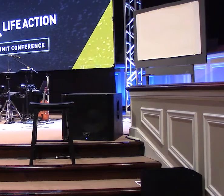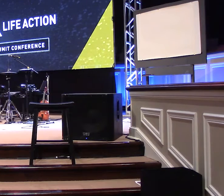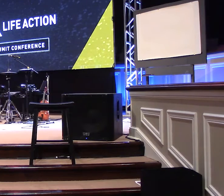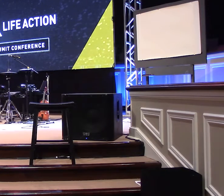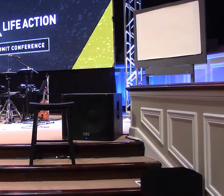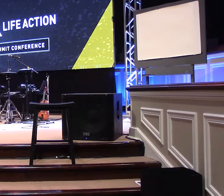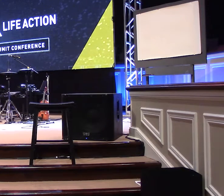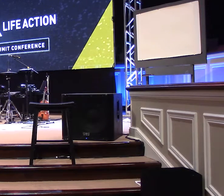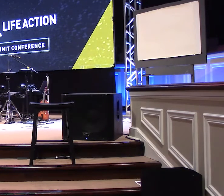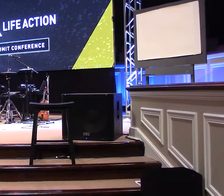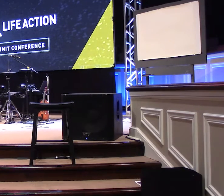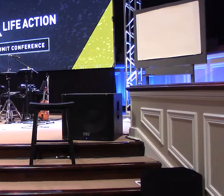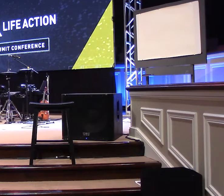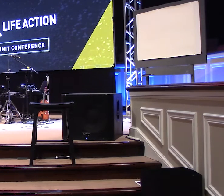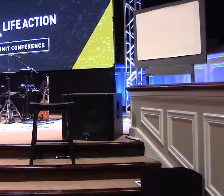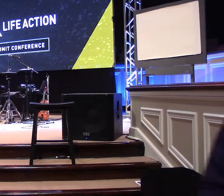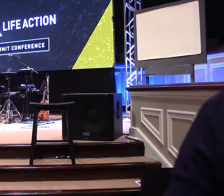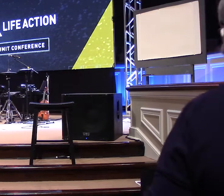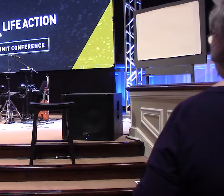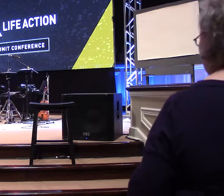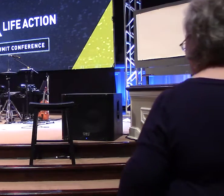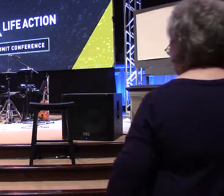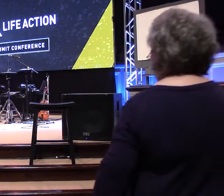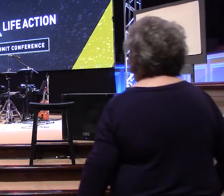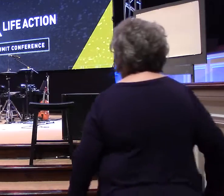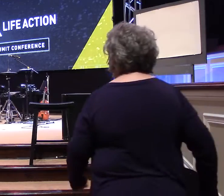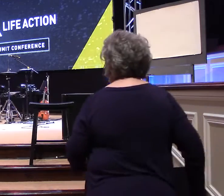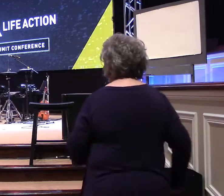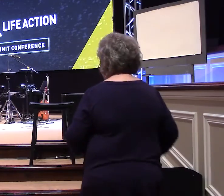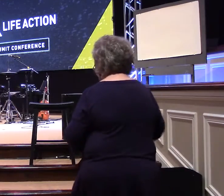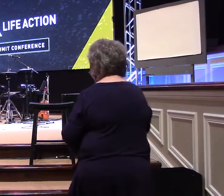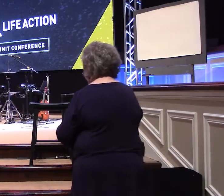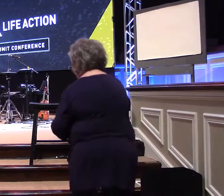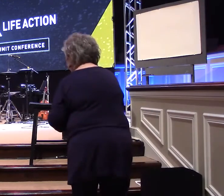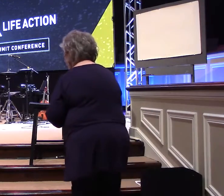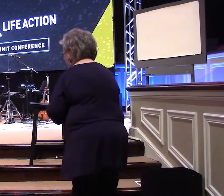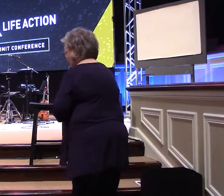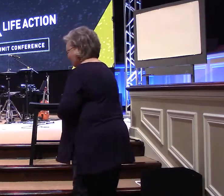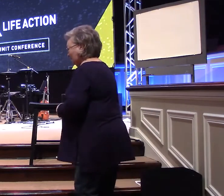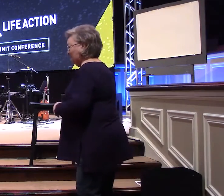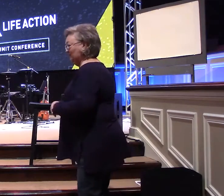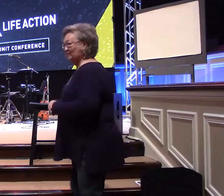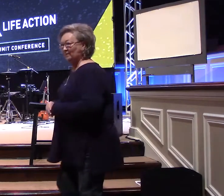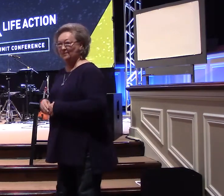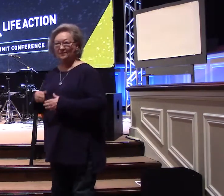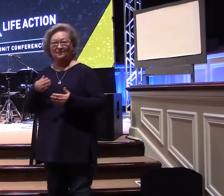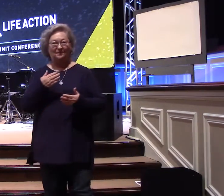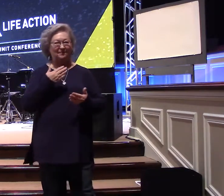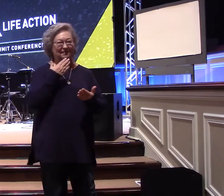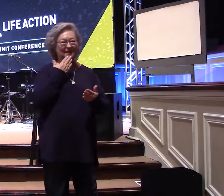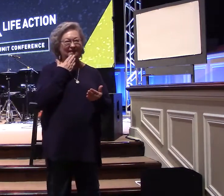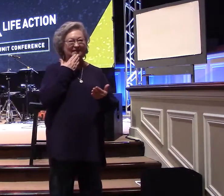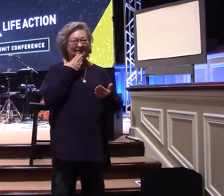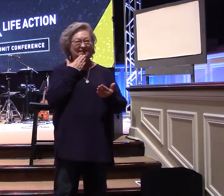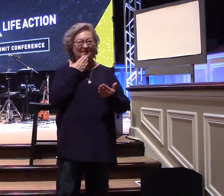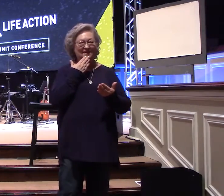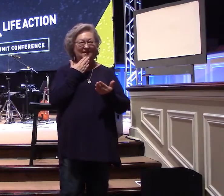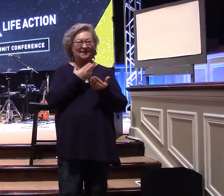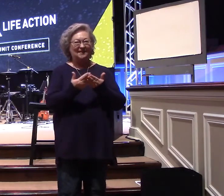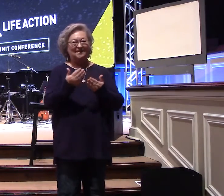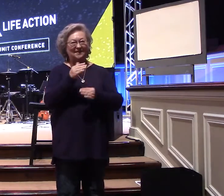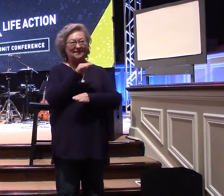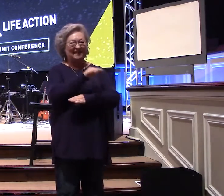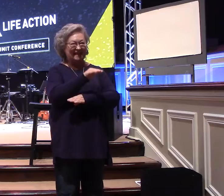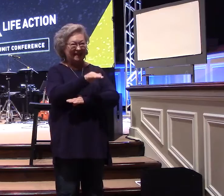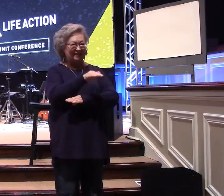Well, good evening, everyone. Good evening. We just regressed. Whoever that was very